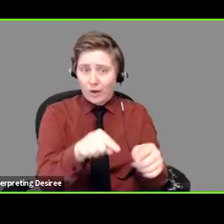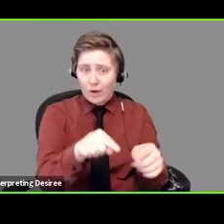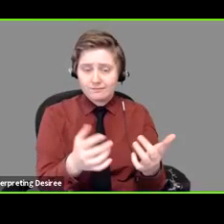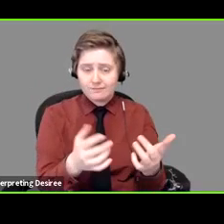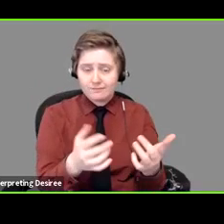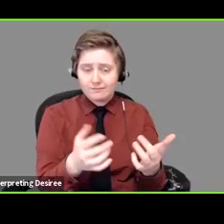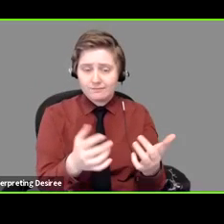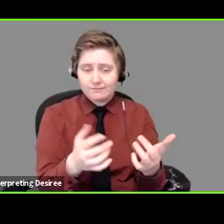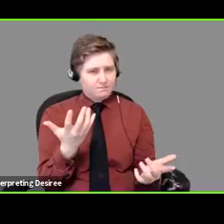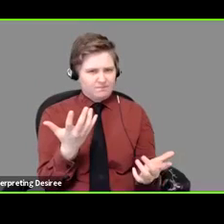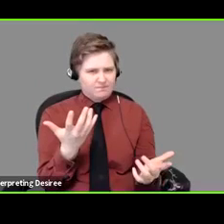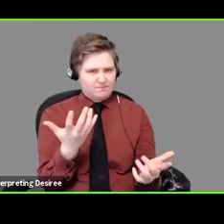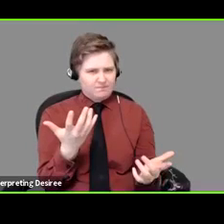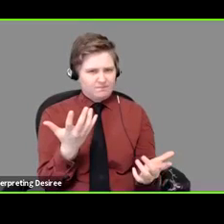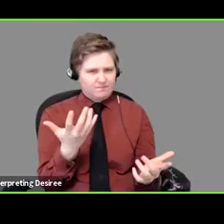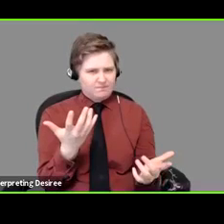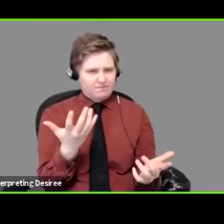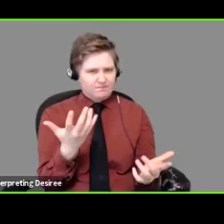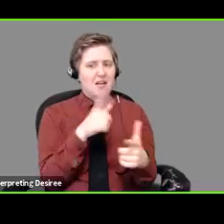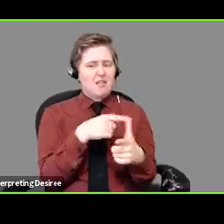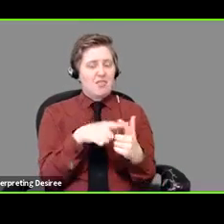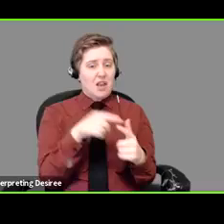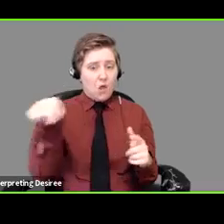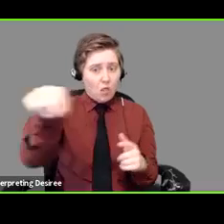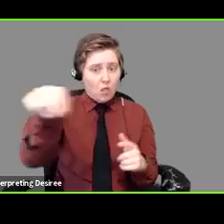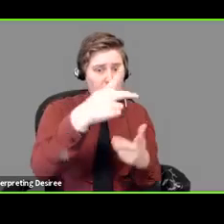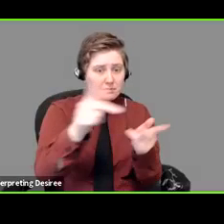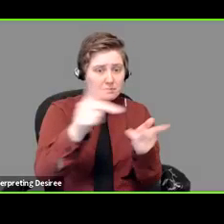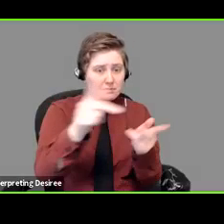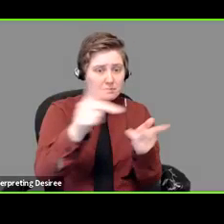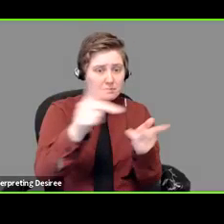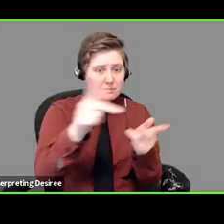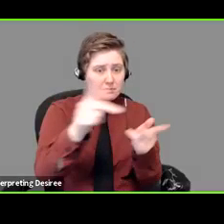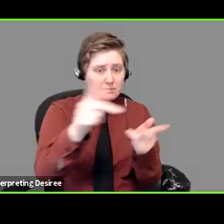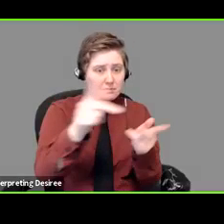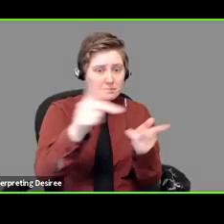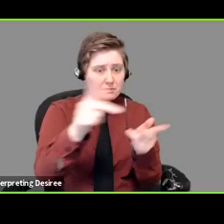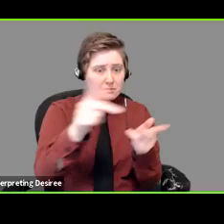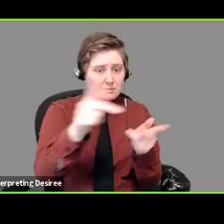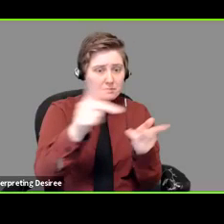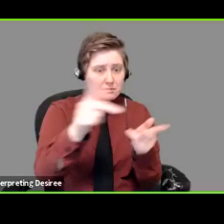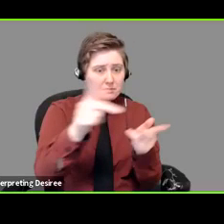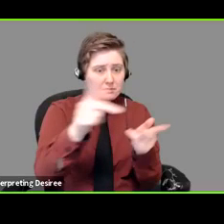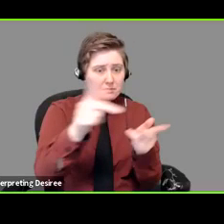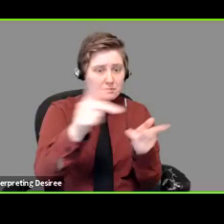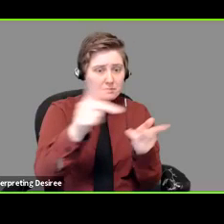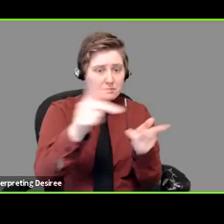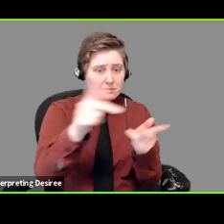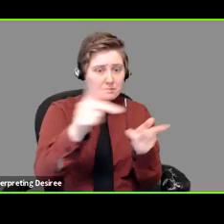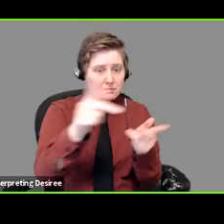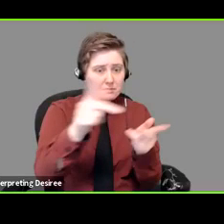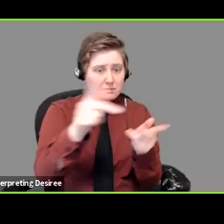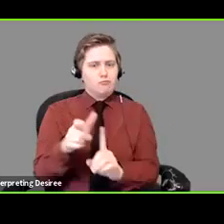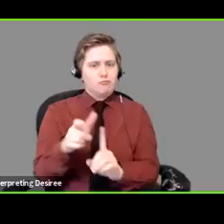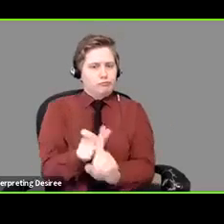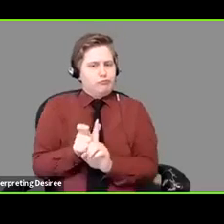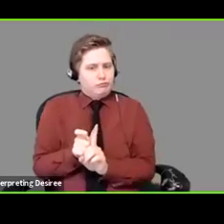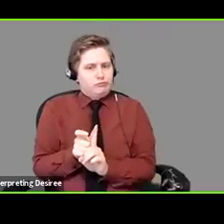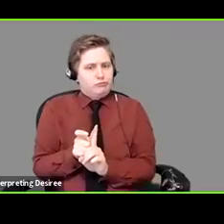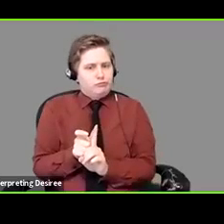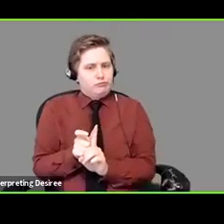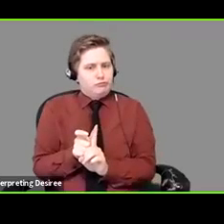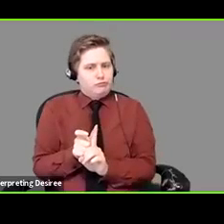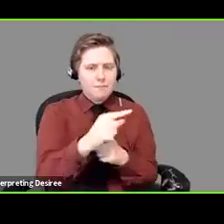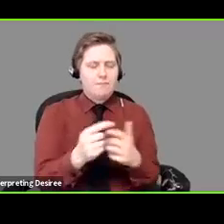people, so that then we can reach out to them and find out what we need to do, self-quarantine, follow up with them. So you can kind of see,